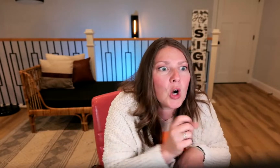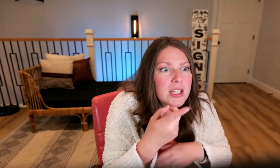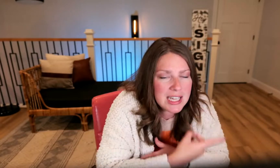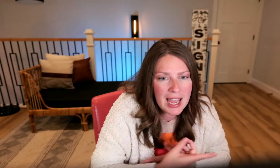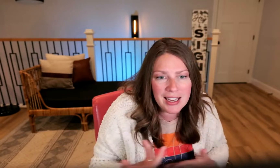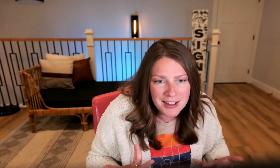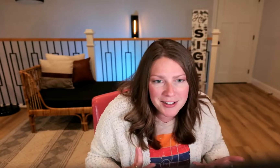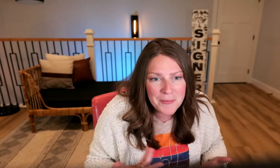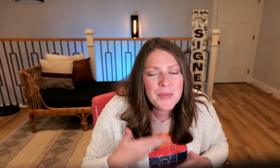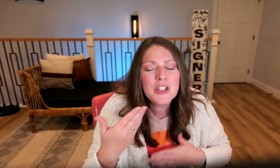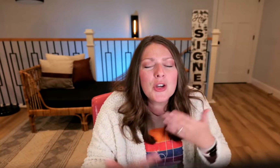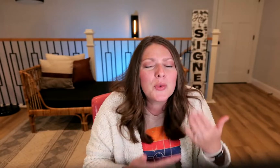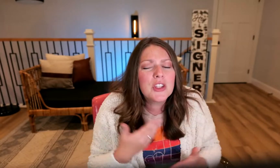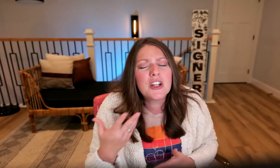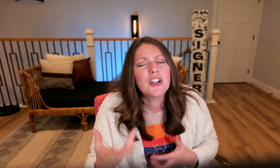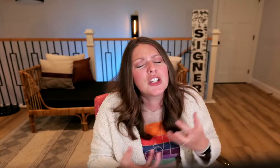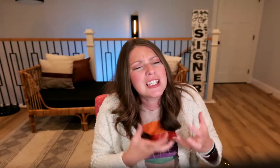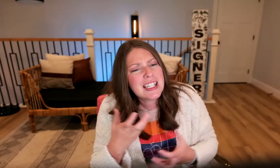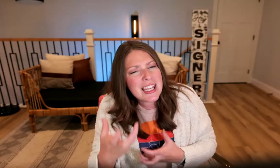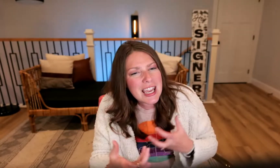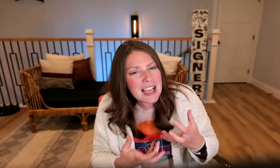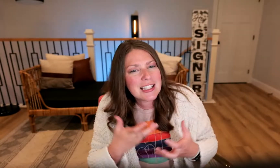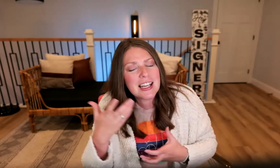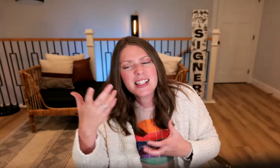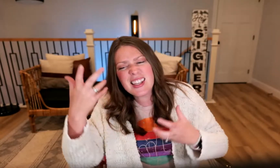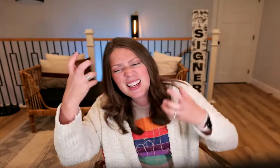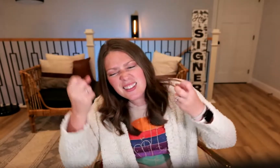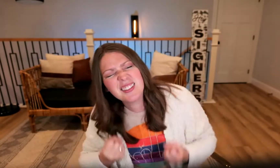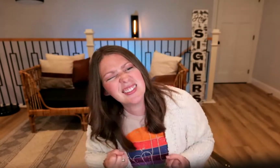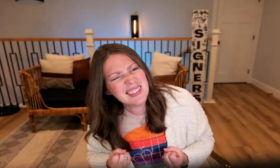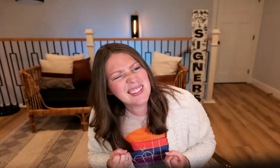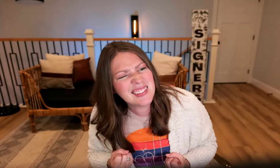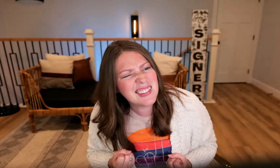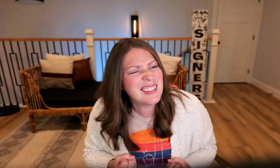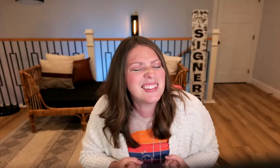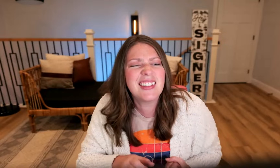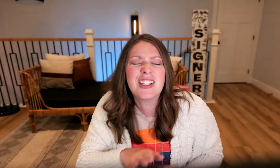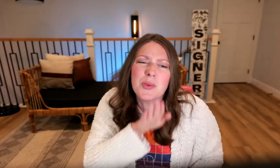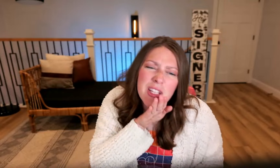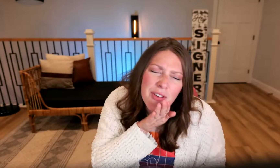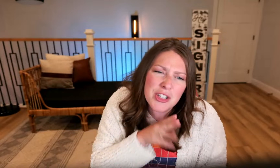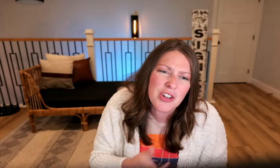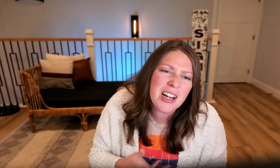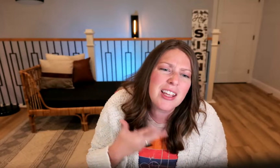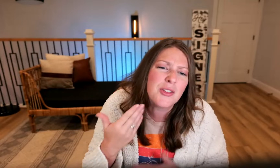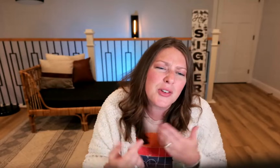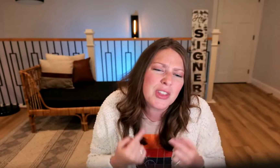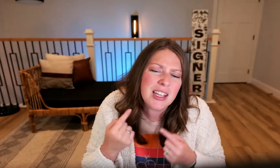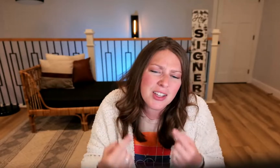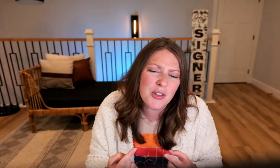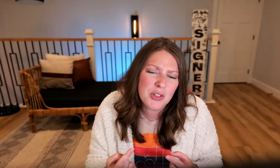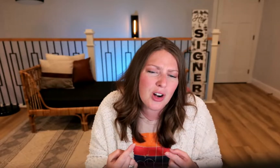work day. So there are just things that it's like, oh, that's really frustrating. Those are things that are